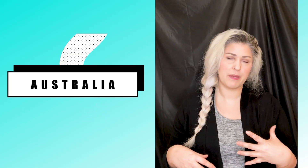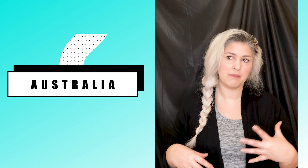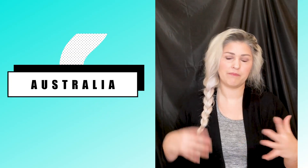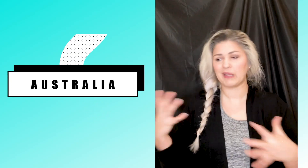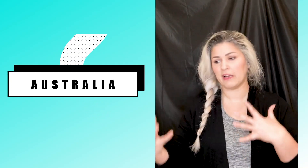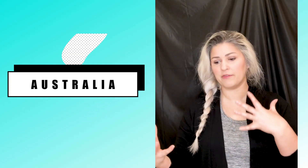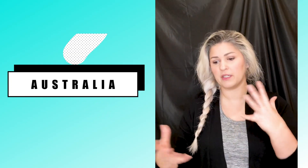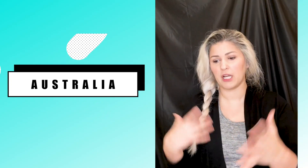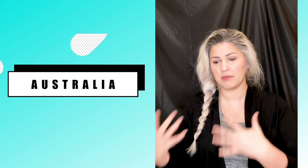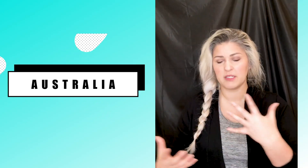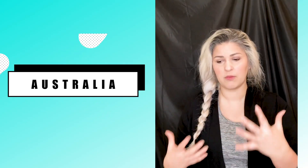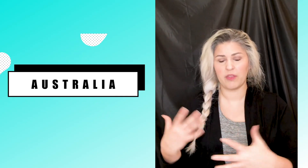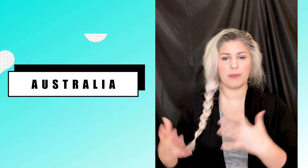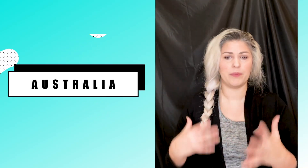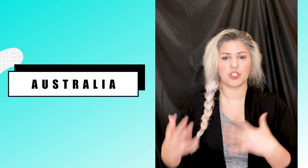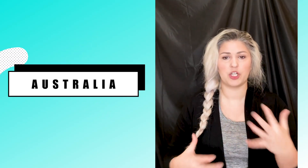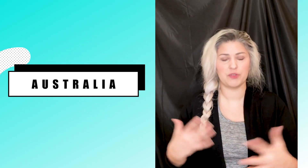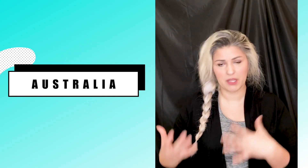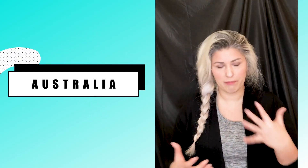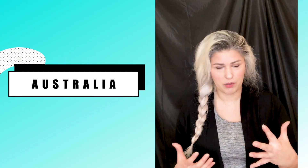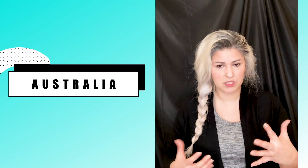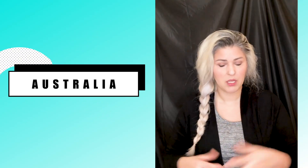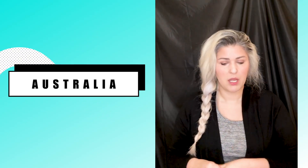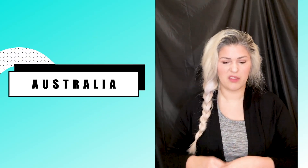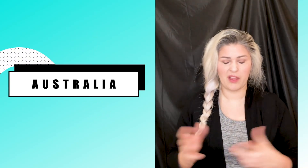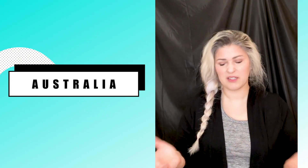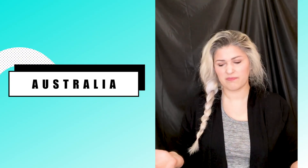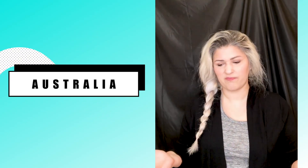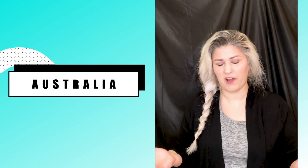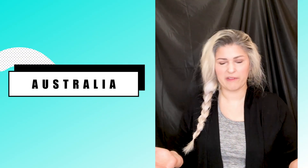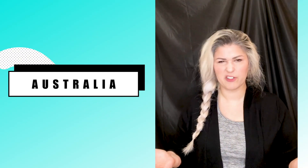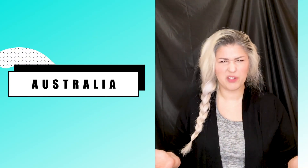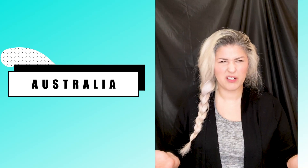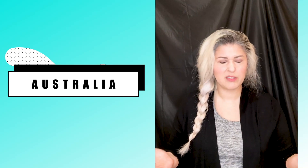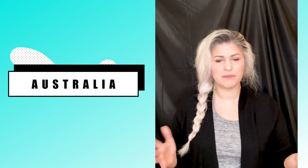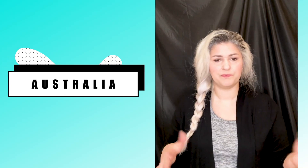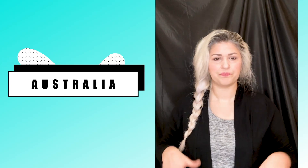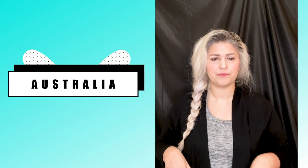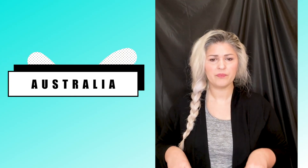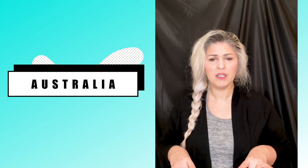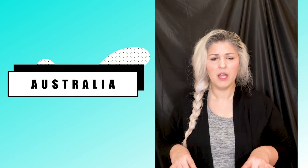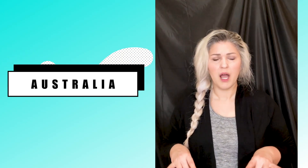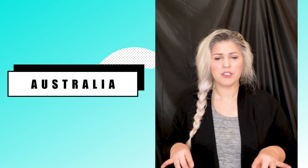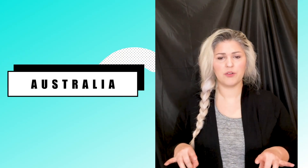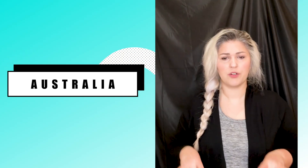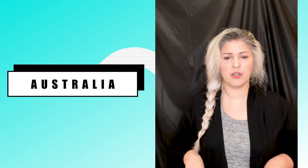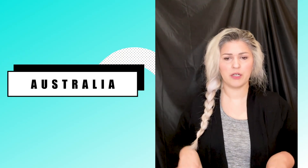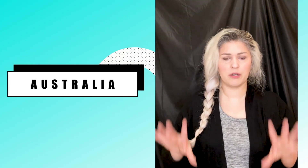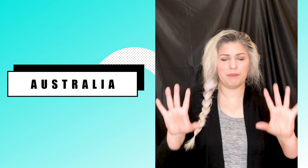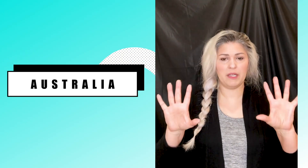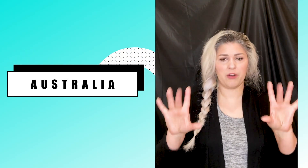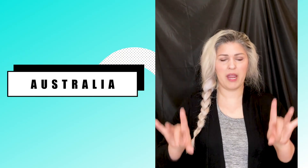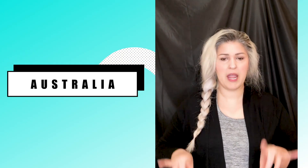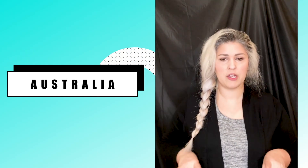has been kind of adopted as the one that people start using the most in the last 5 or so years. So you're going